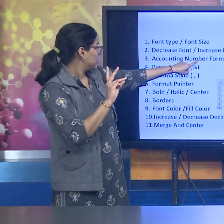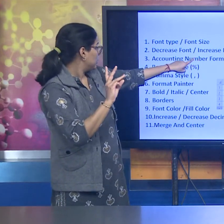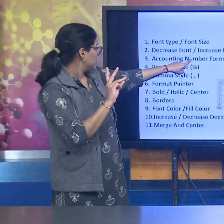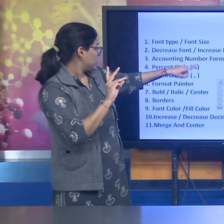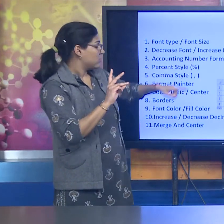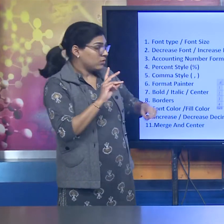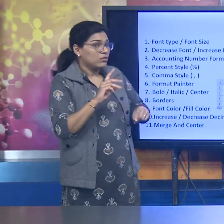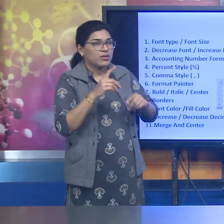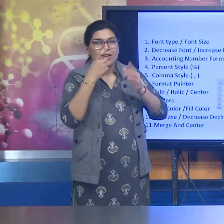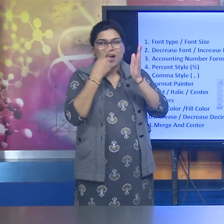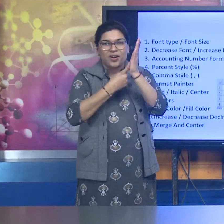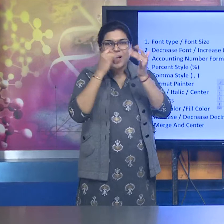Third,